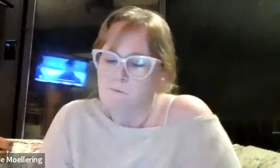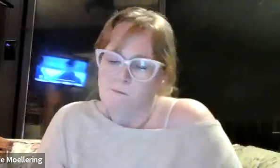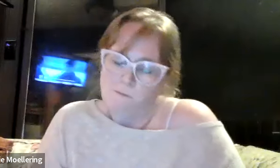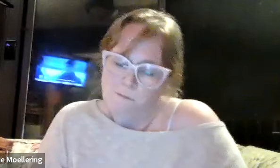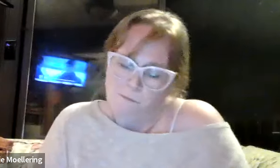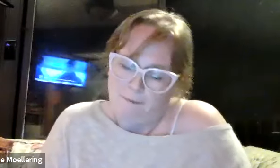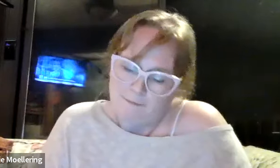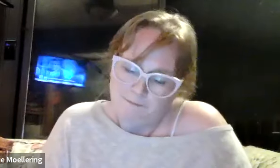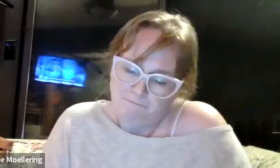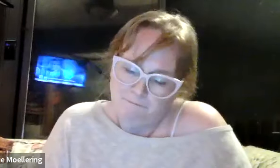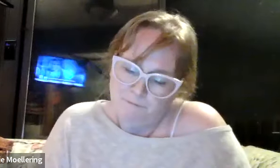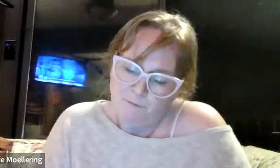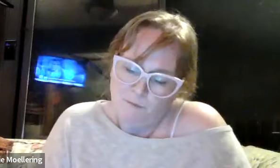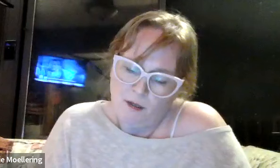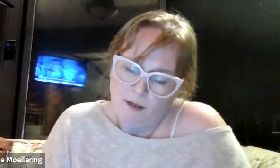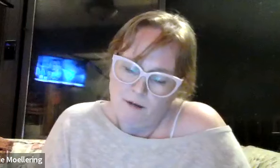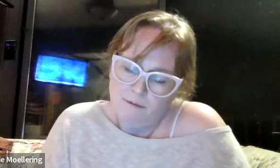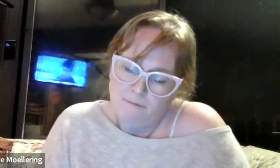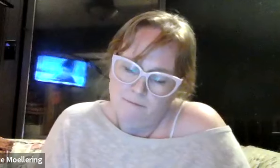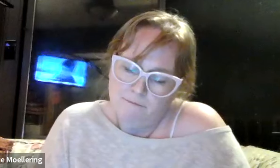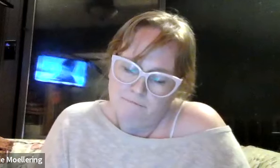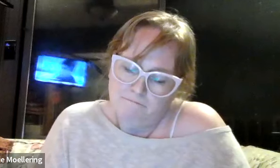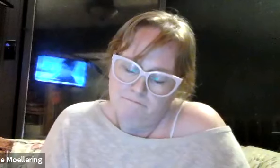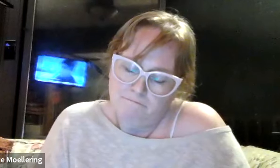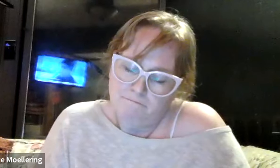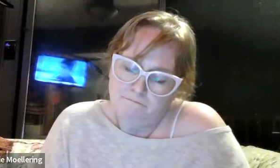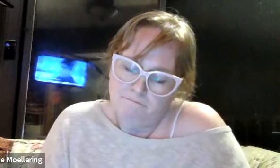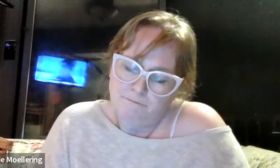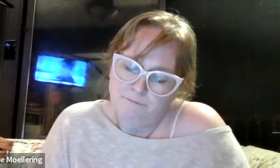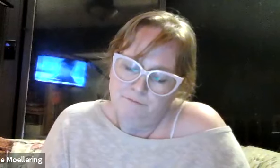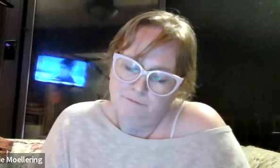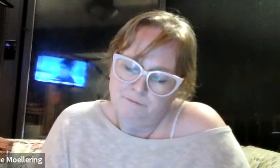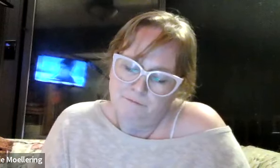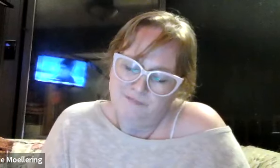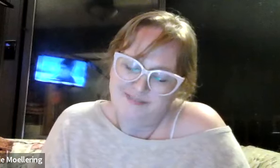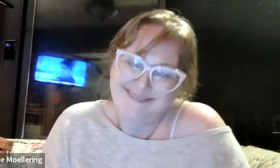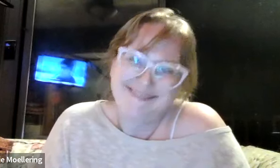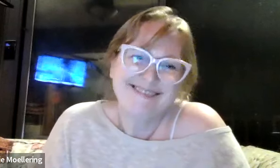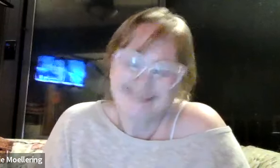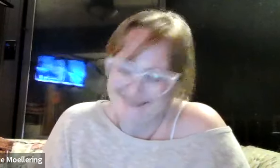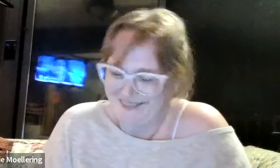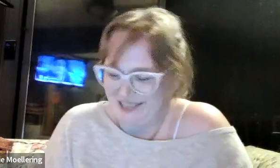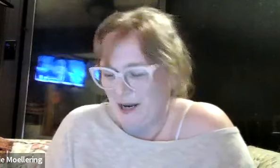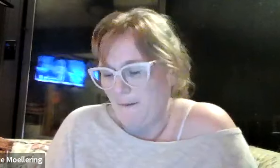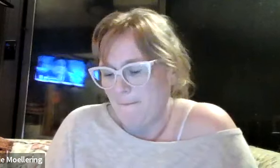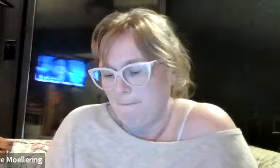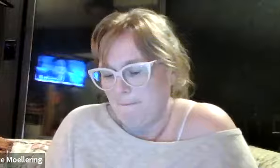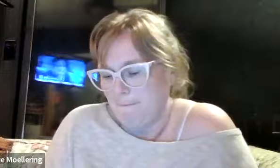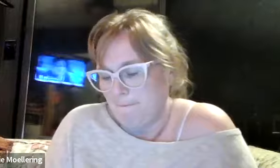sitting here I feel like there's more, but also I could be wrong. So, alrighty. Well,